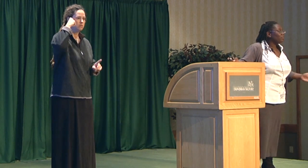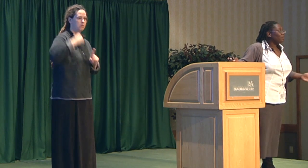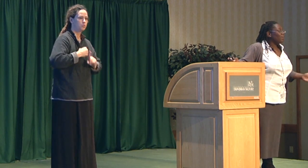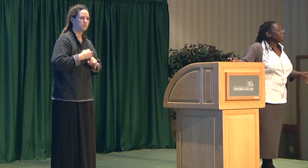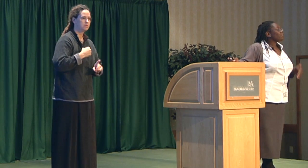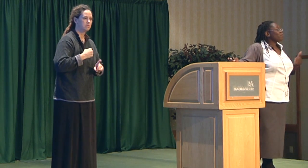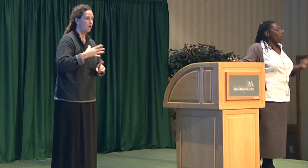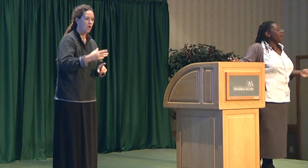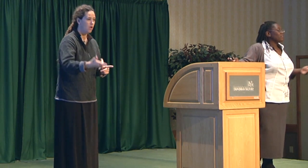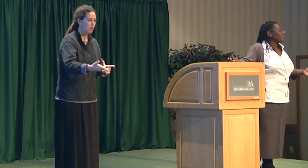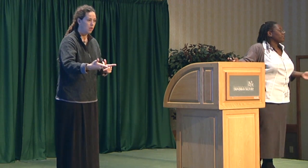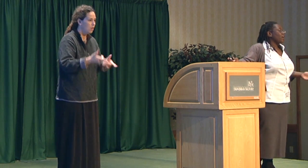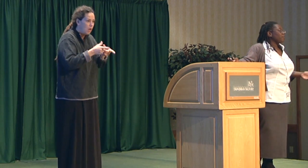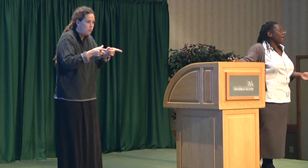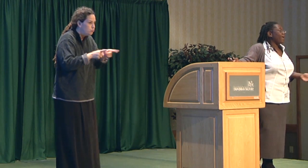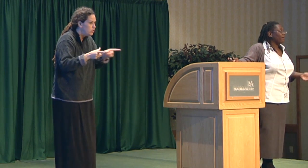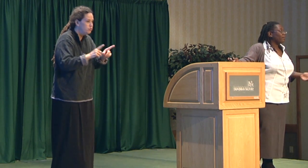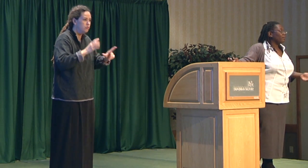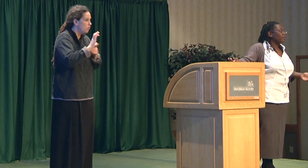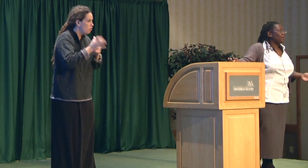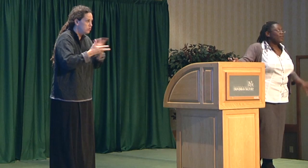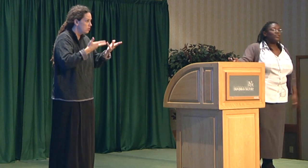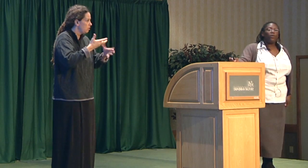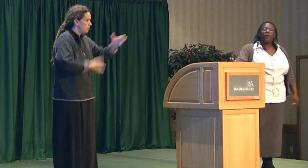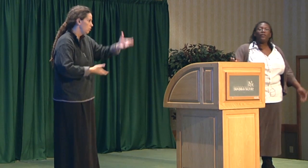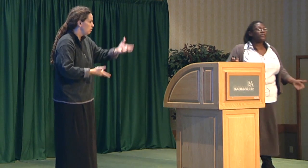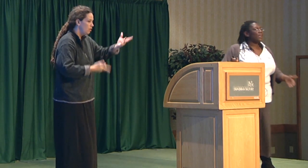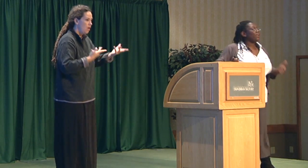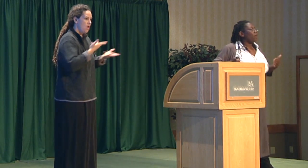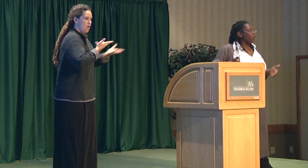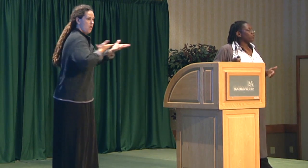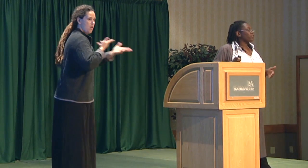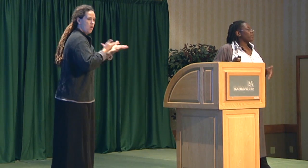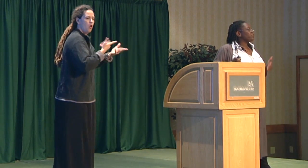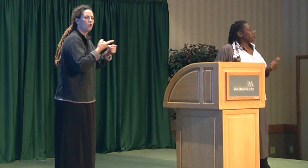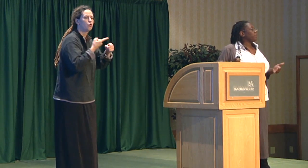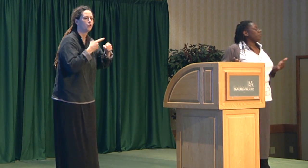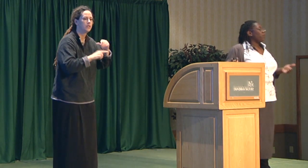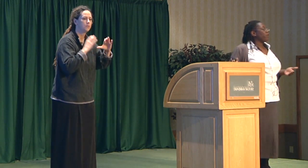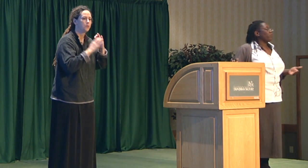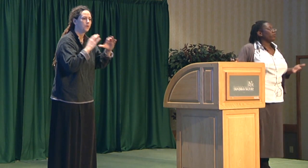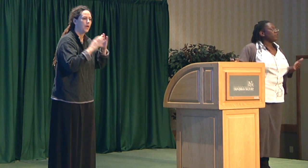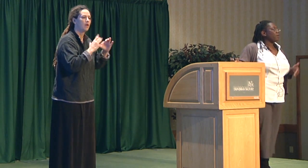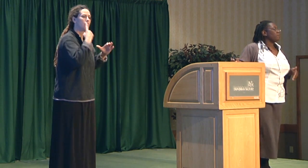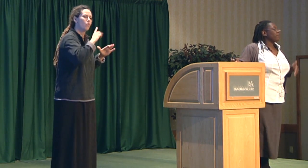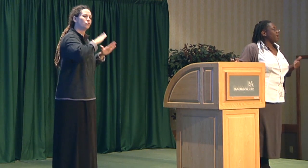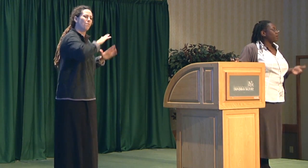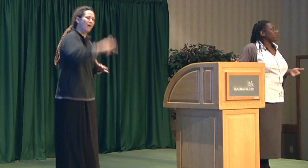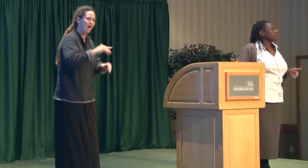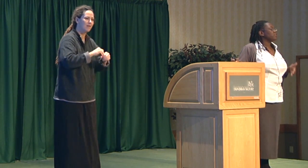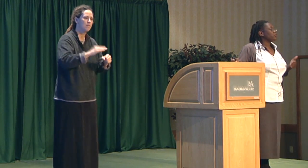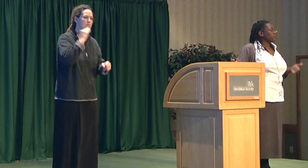communication, it took them a while to get their child back. So understanding culture is really important when we're talking